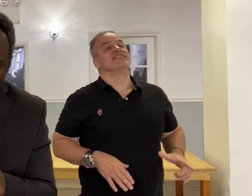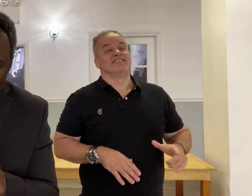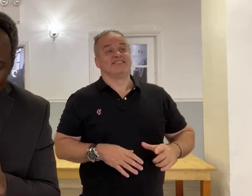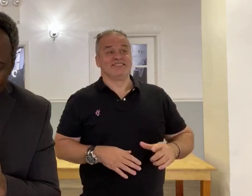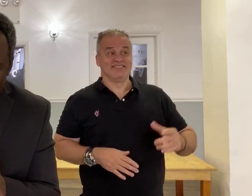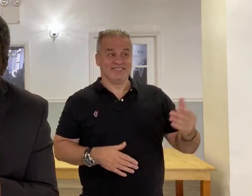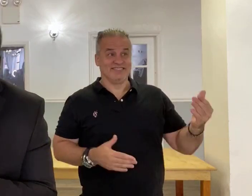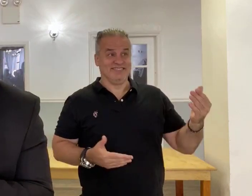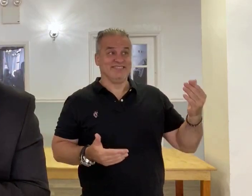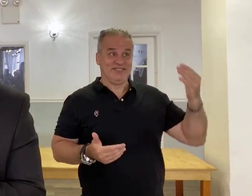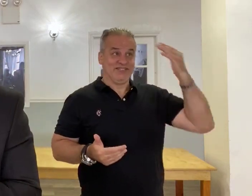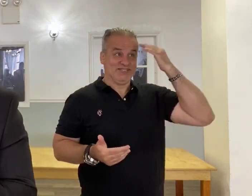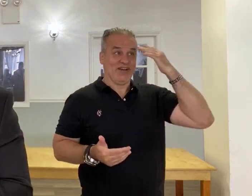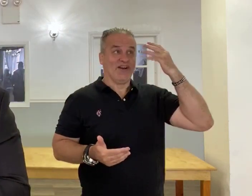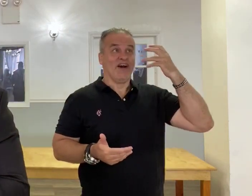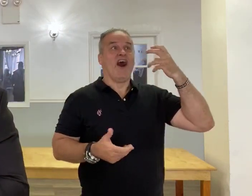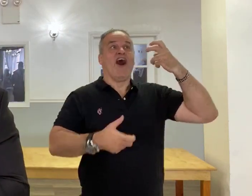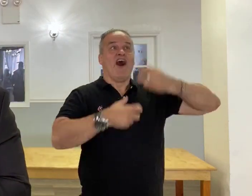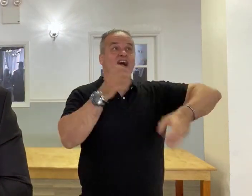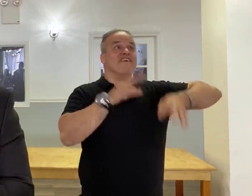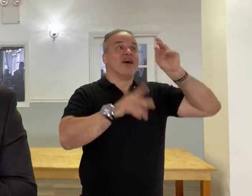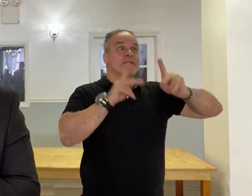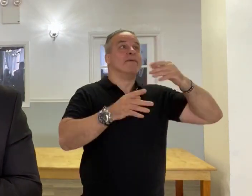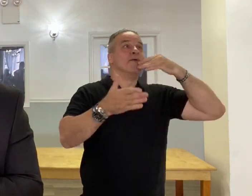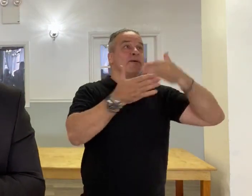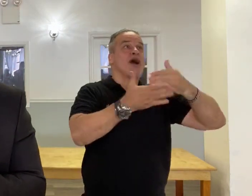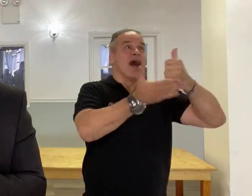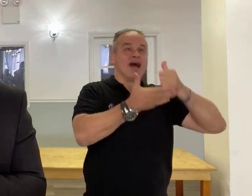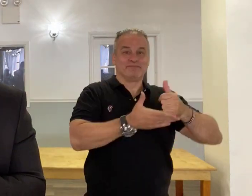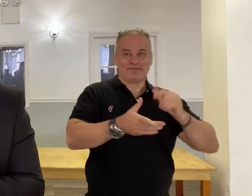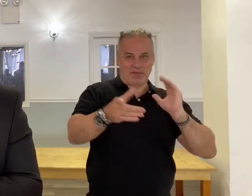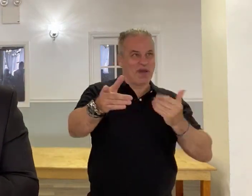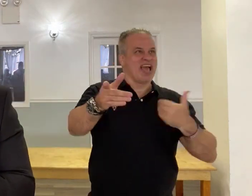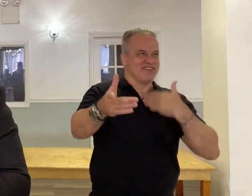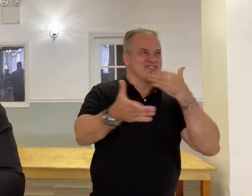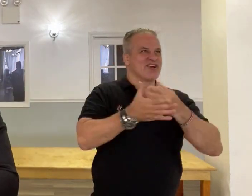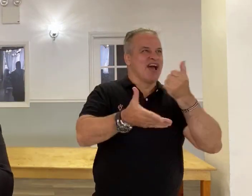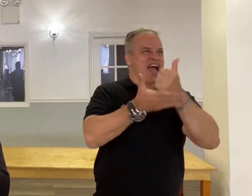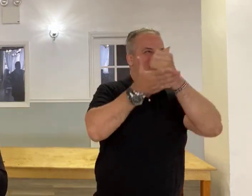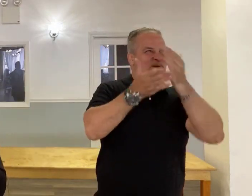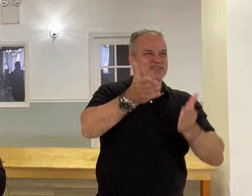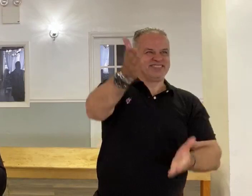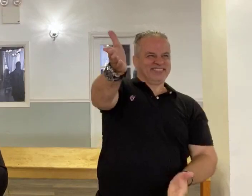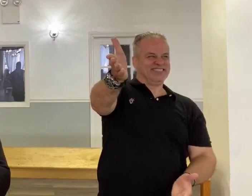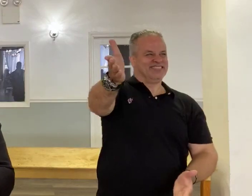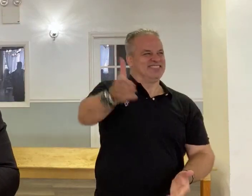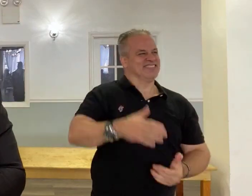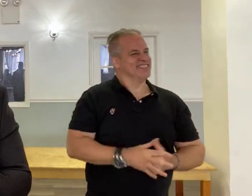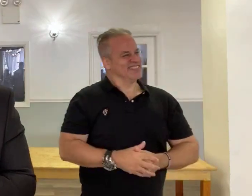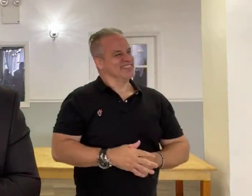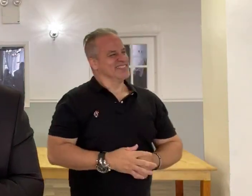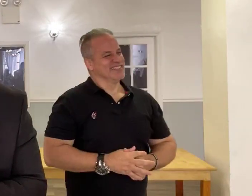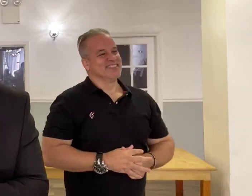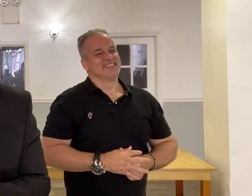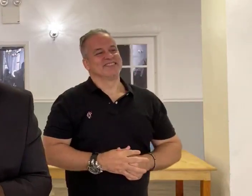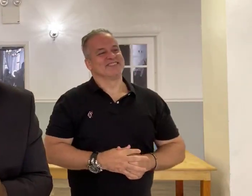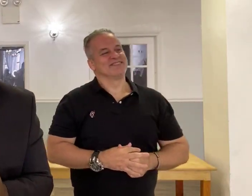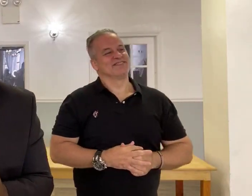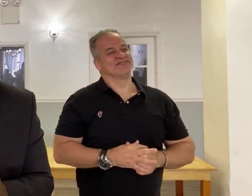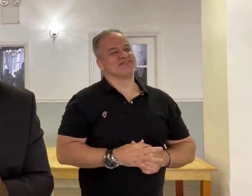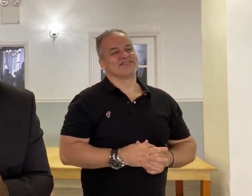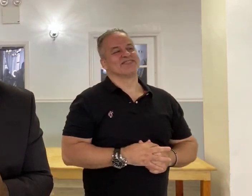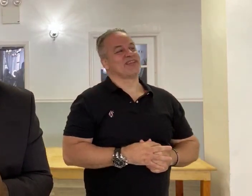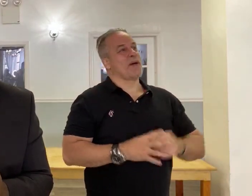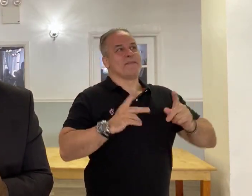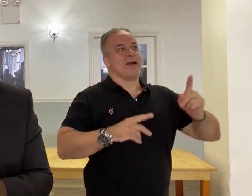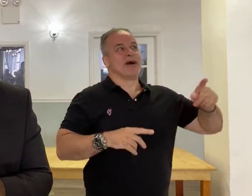help is hard to find, but we have good help. Amen. Praise the Lord. Whoever said that, by the way. All right. They didn't come to our